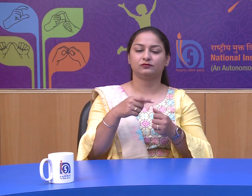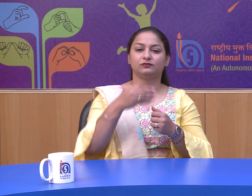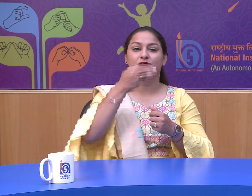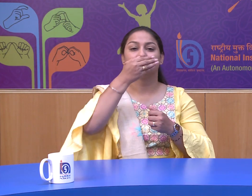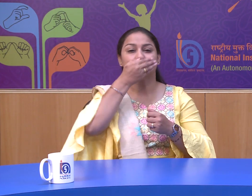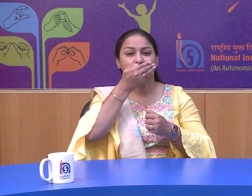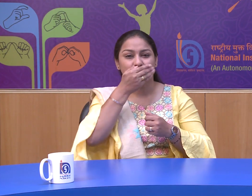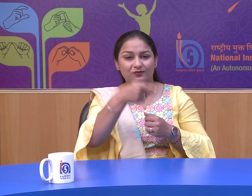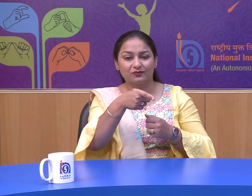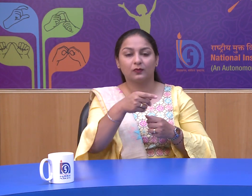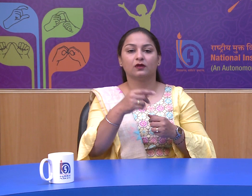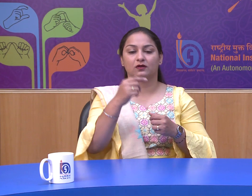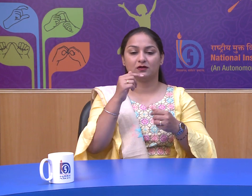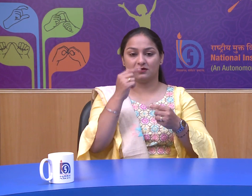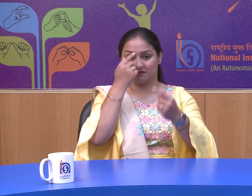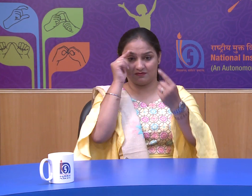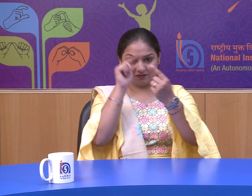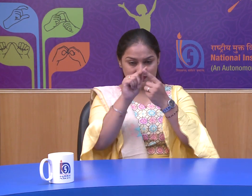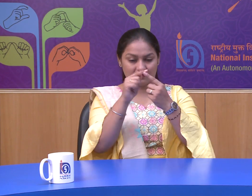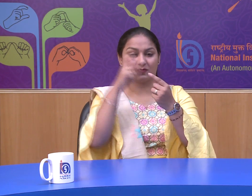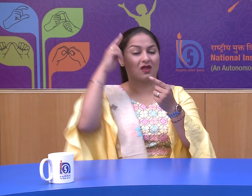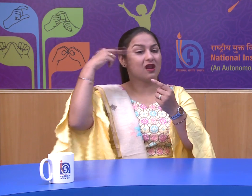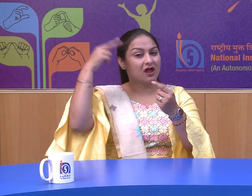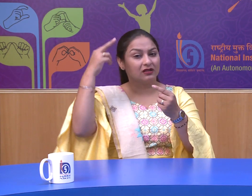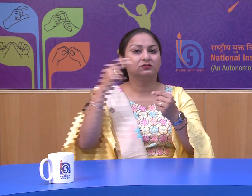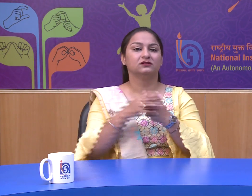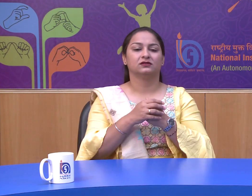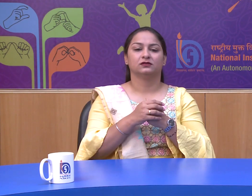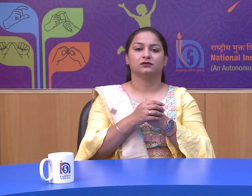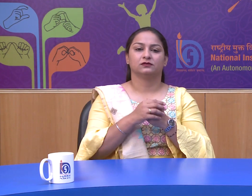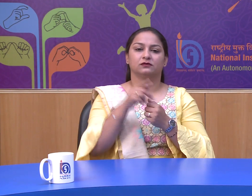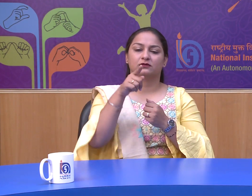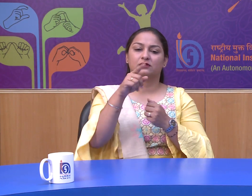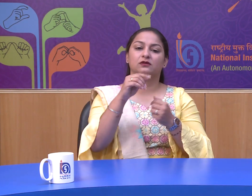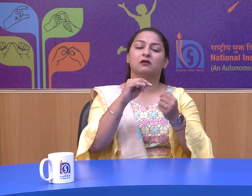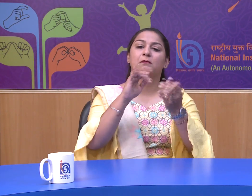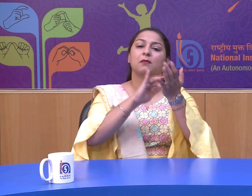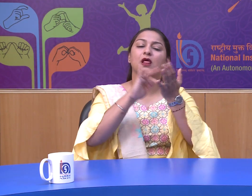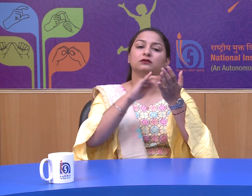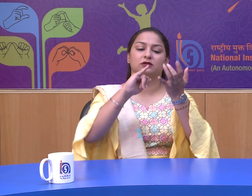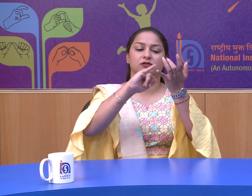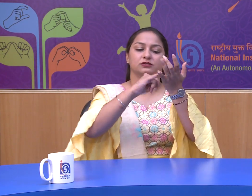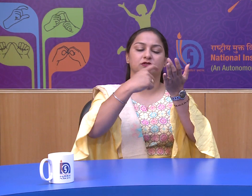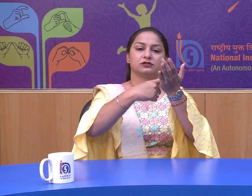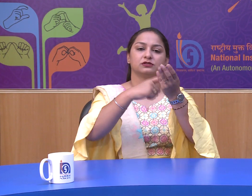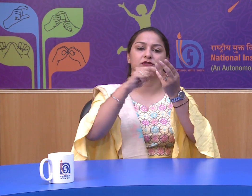missions to regions such as Sri Lanka and